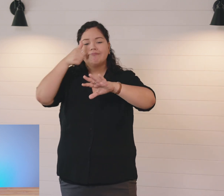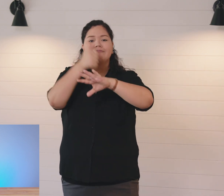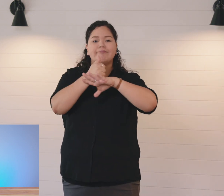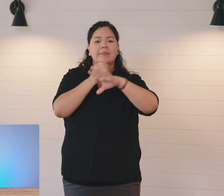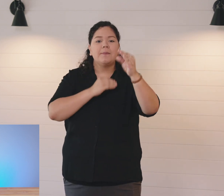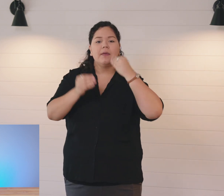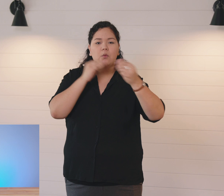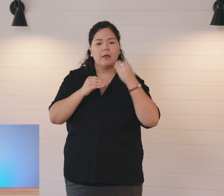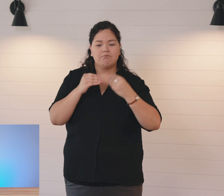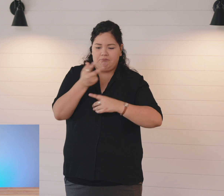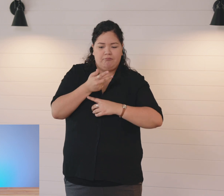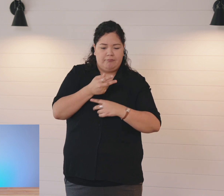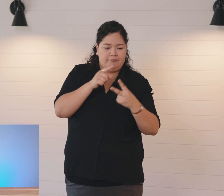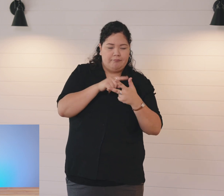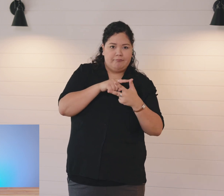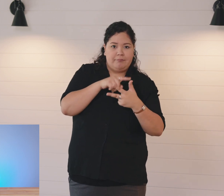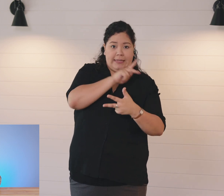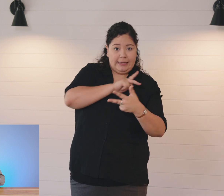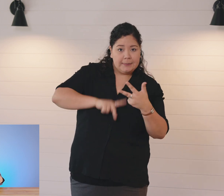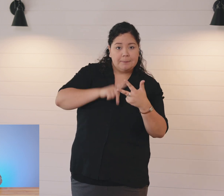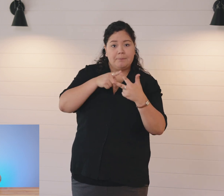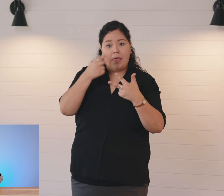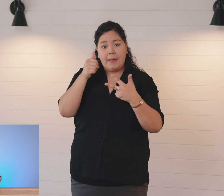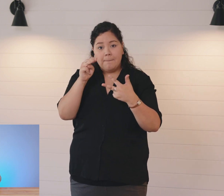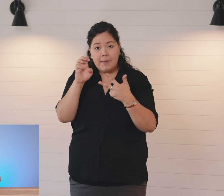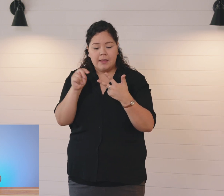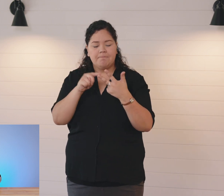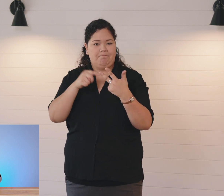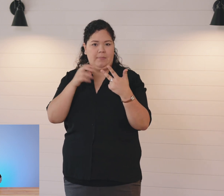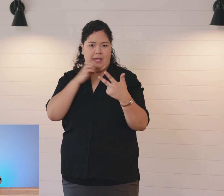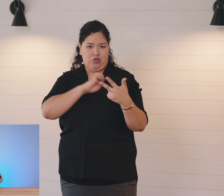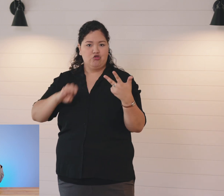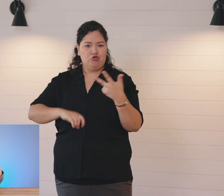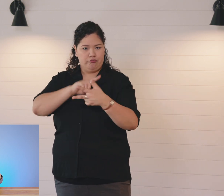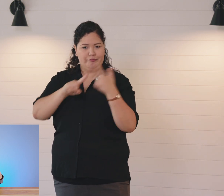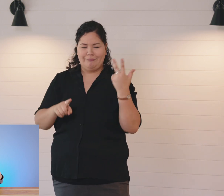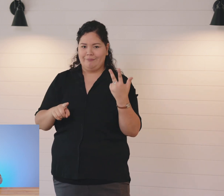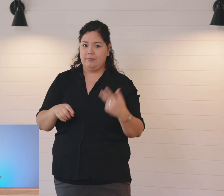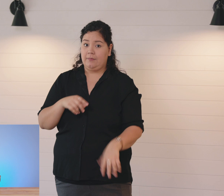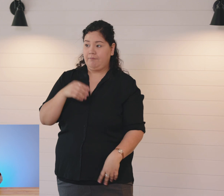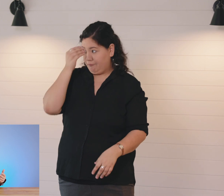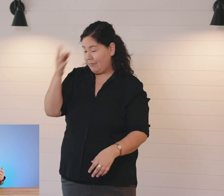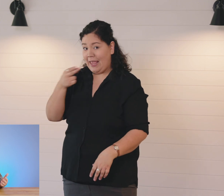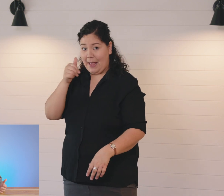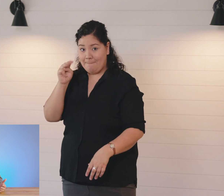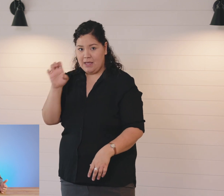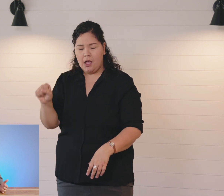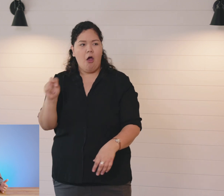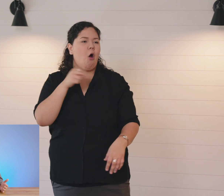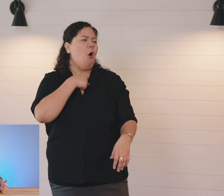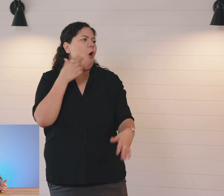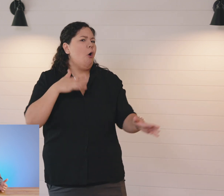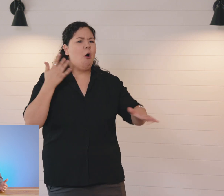a banquet. She has the banquet. Haman goes away, kind of feeling himself a little bit, right? He's super excited about the fact that he's been the only one